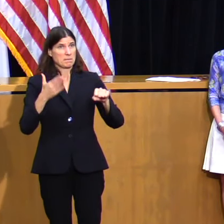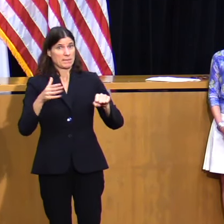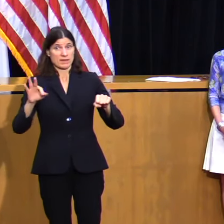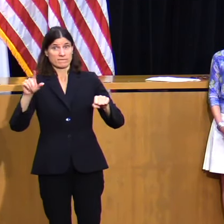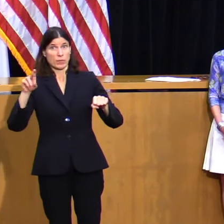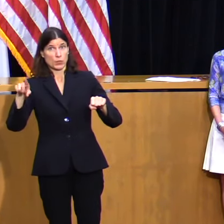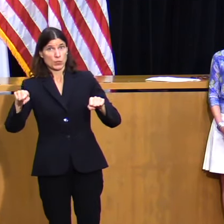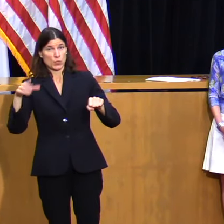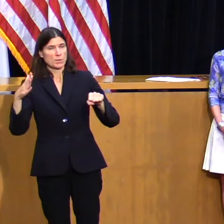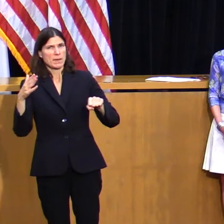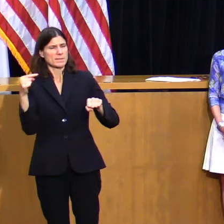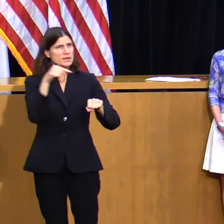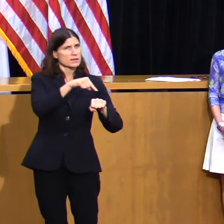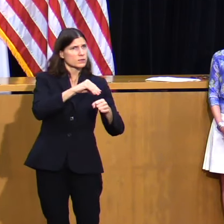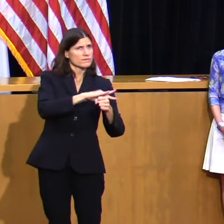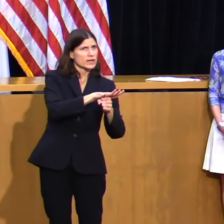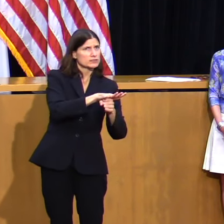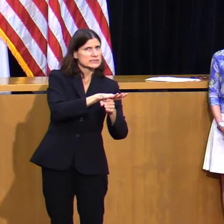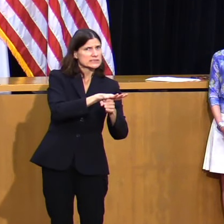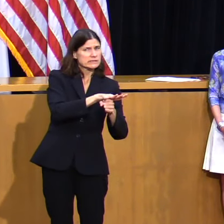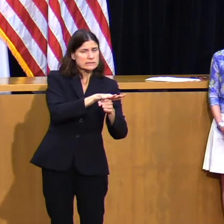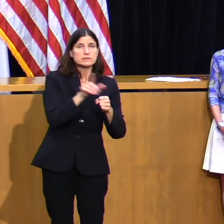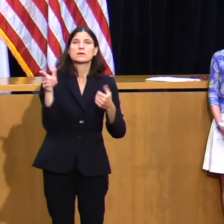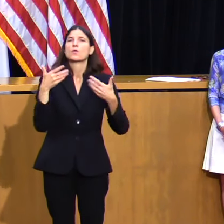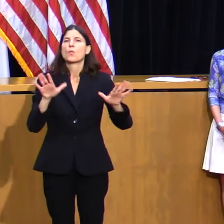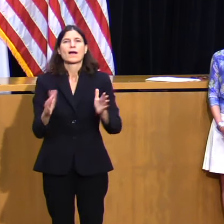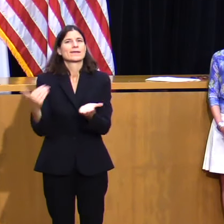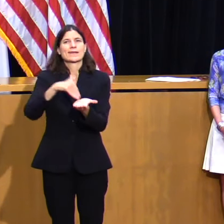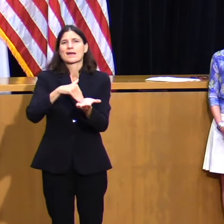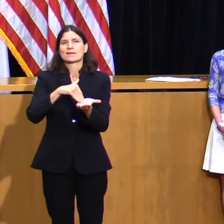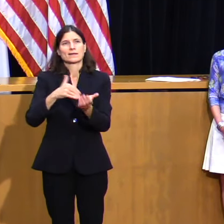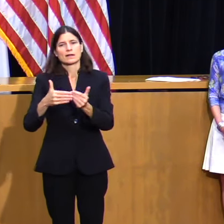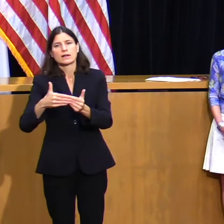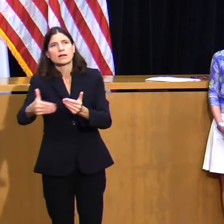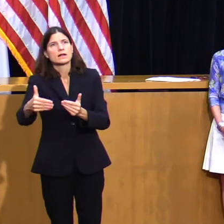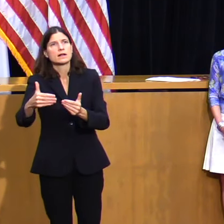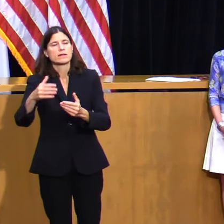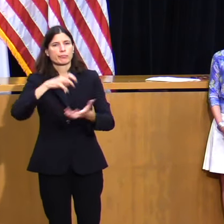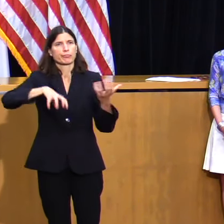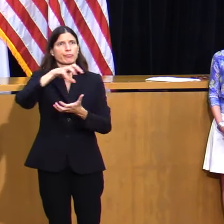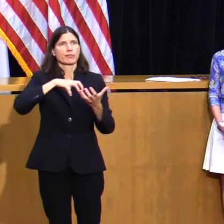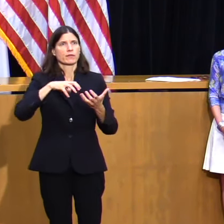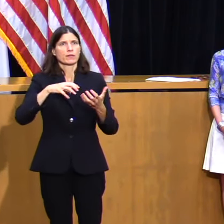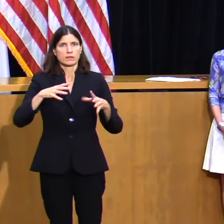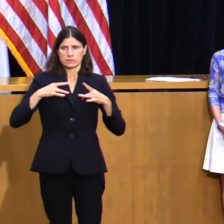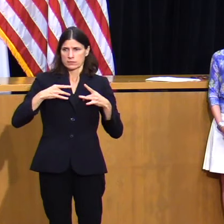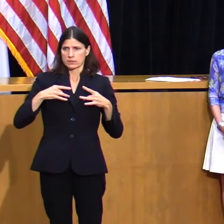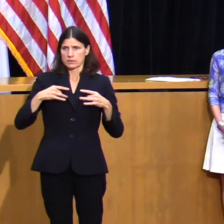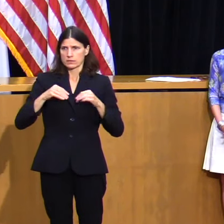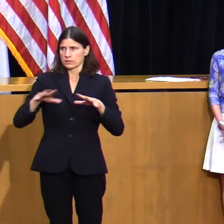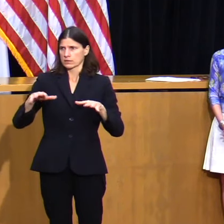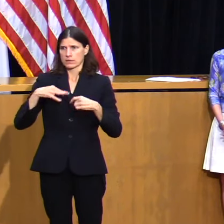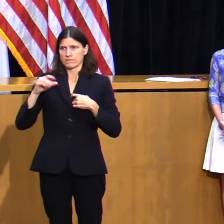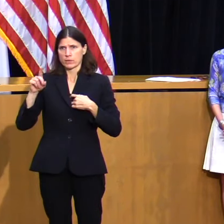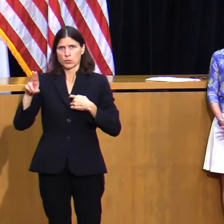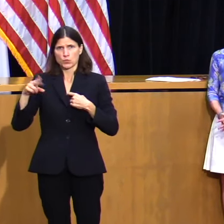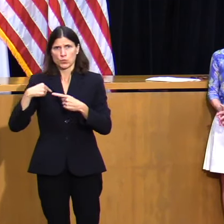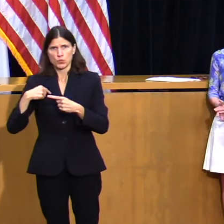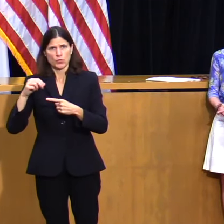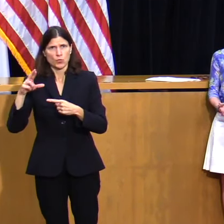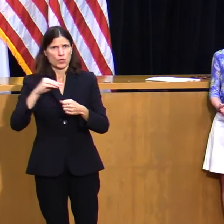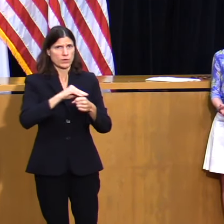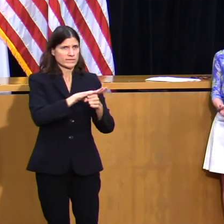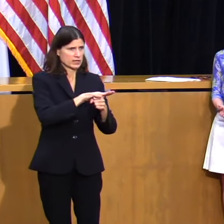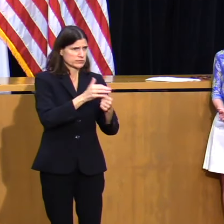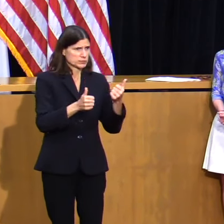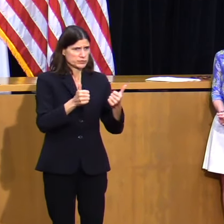have this year. Because if there is an echo associated with COVID, it'd be really nice to not have all of our